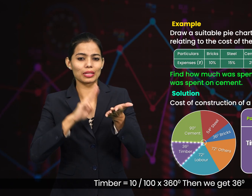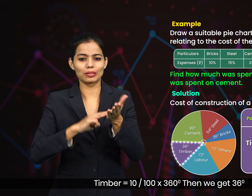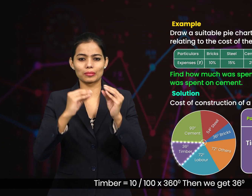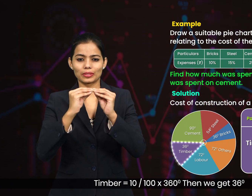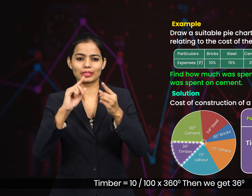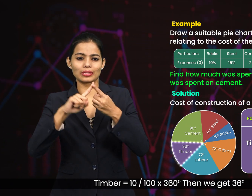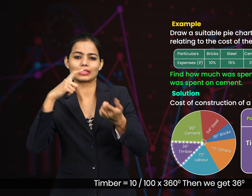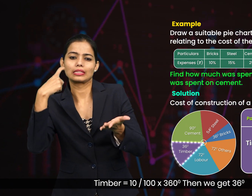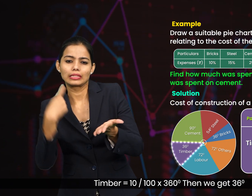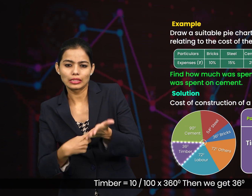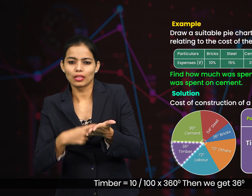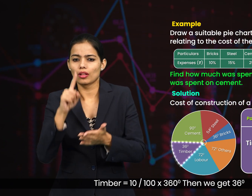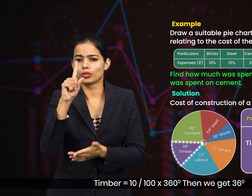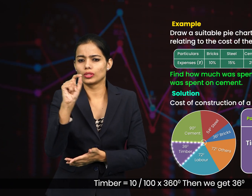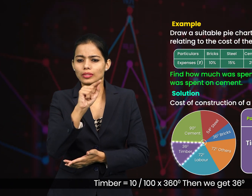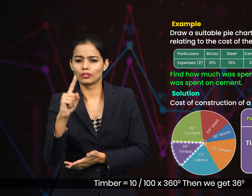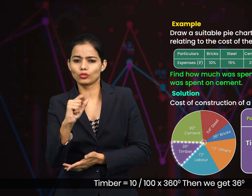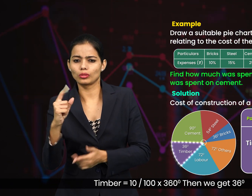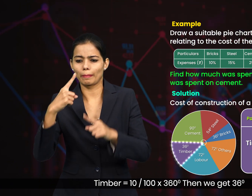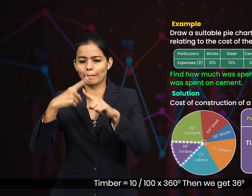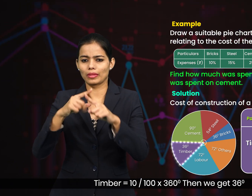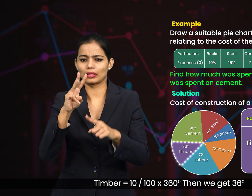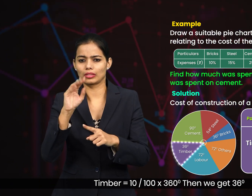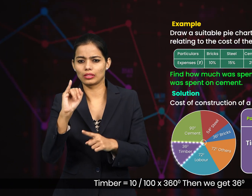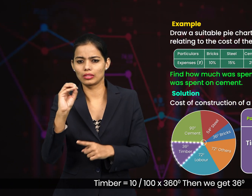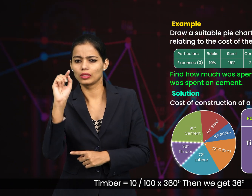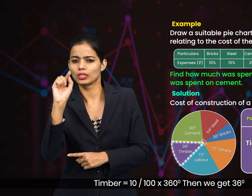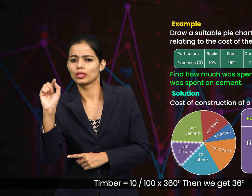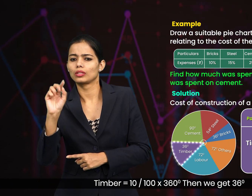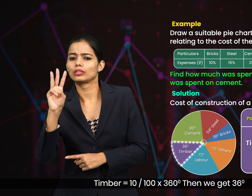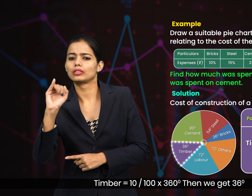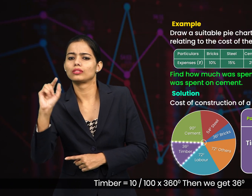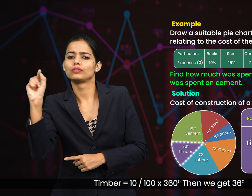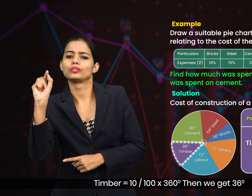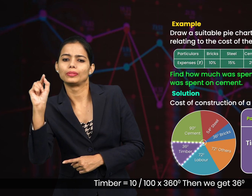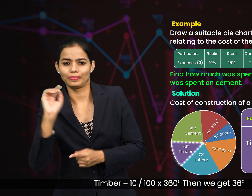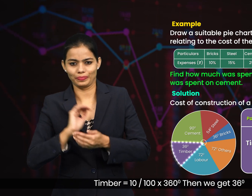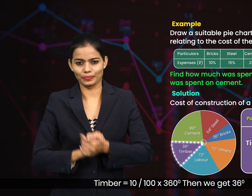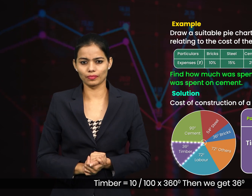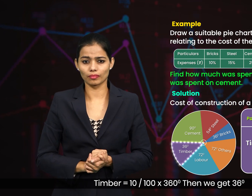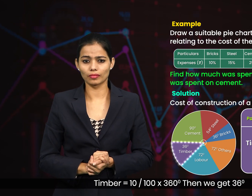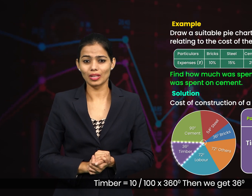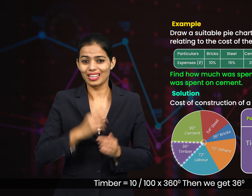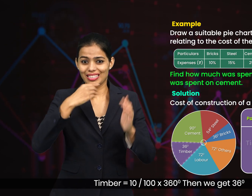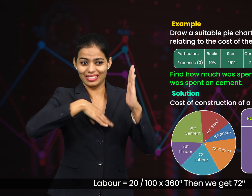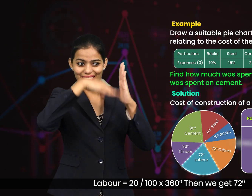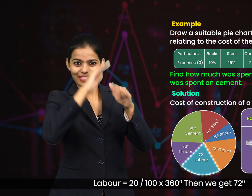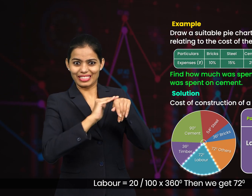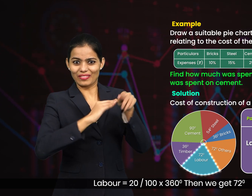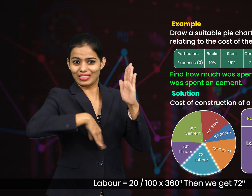is equal to 10 by 100 into 360 degree. Then we get 36 degree. Labor